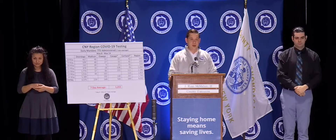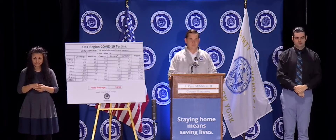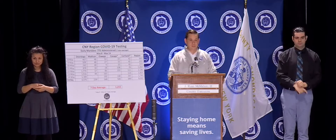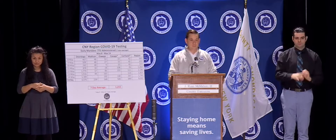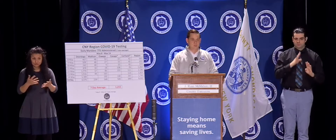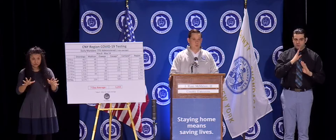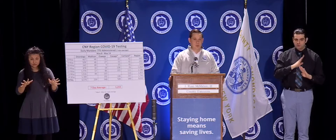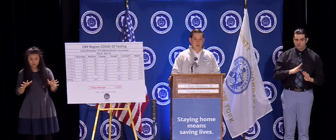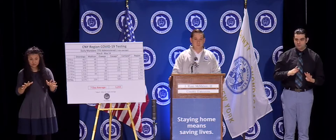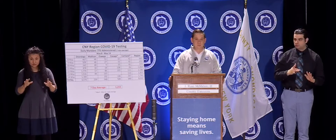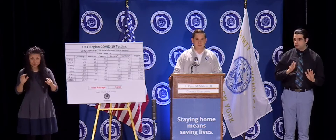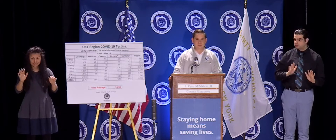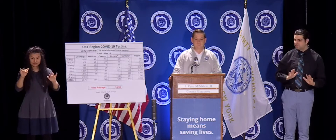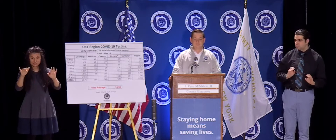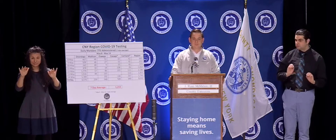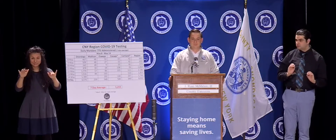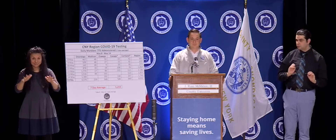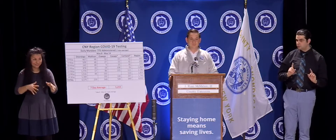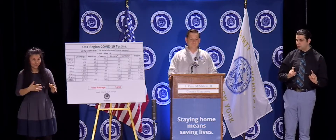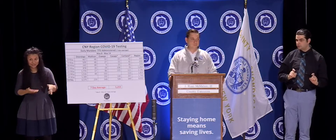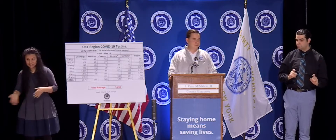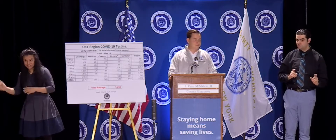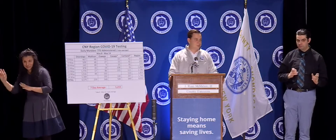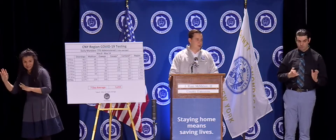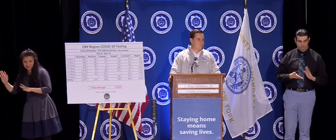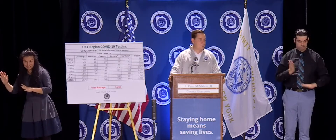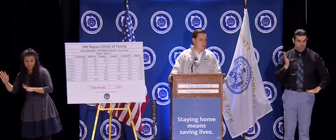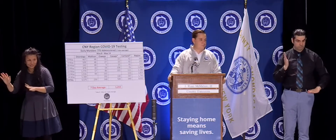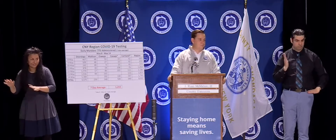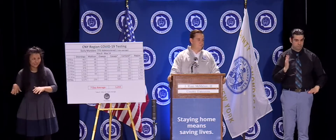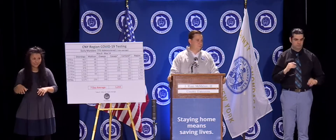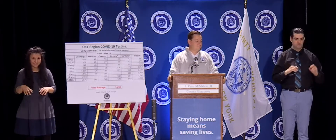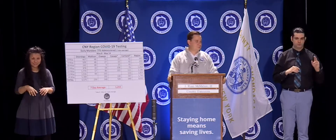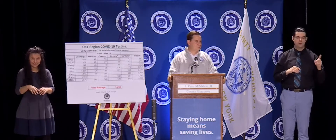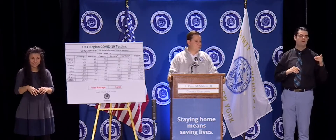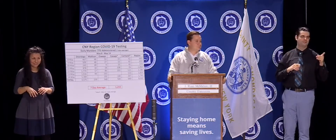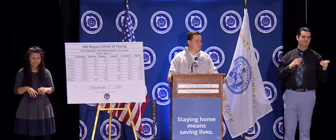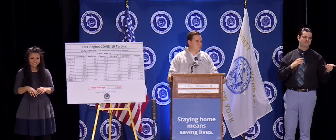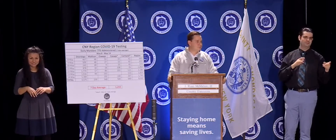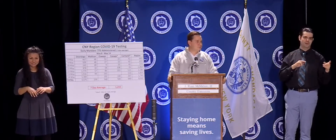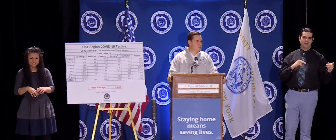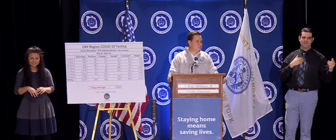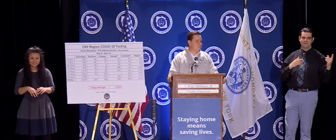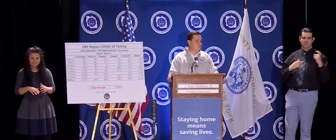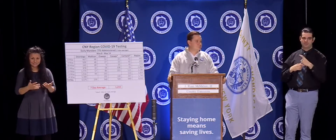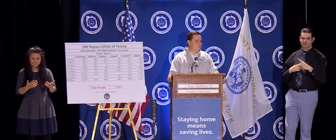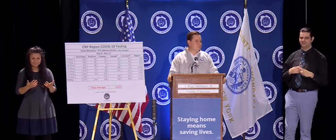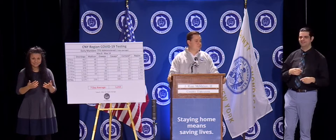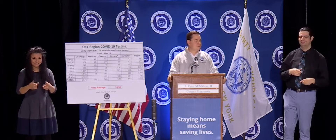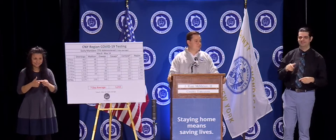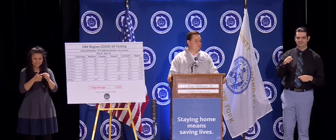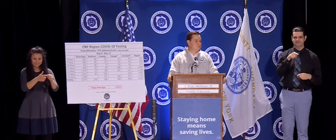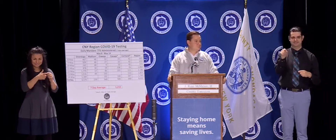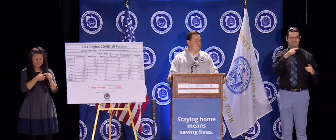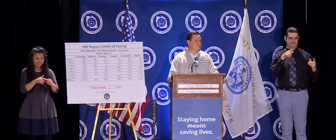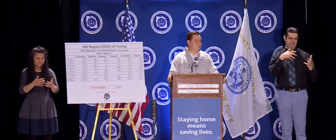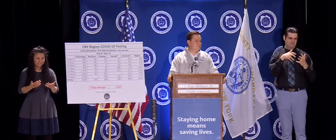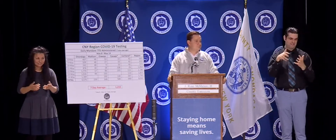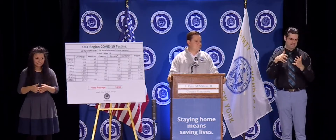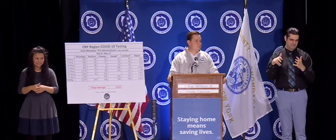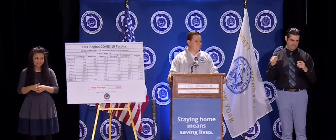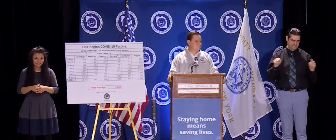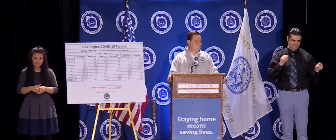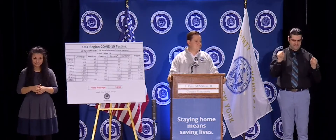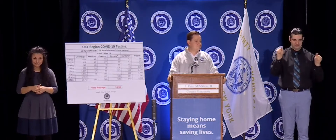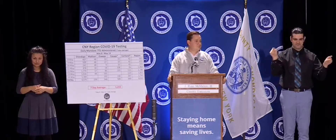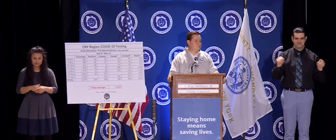This is great. We good? Ryan, I have a question. Okay. So how did today go? How many